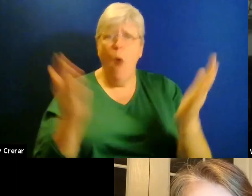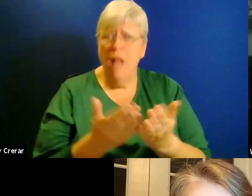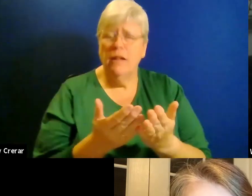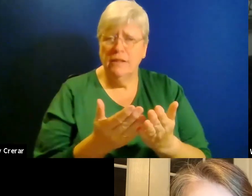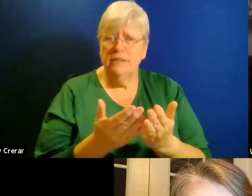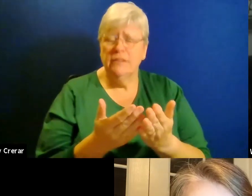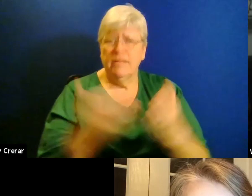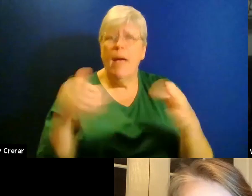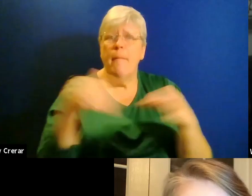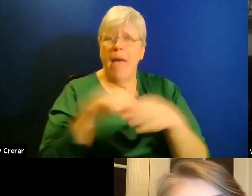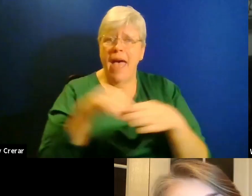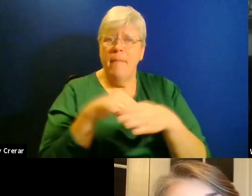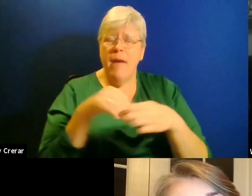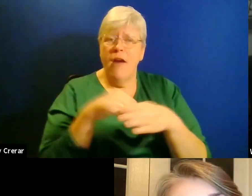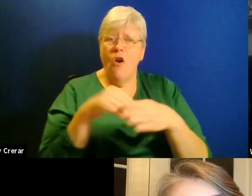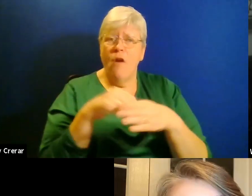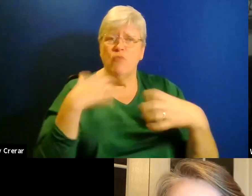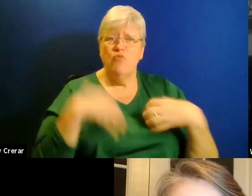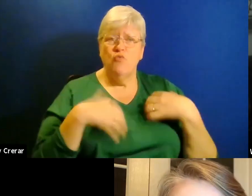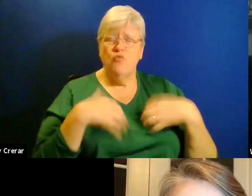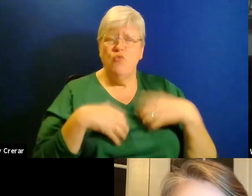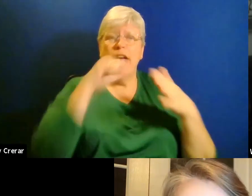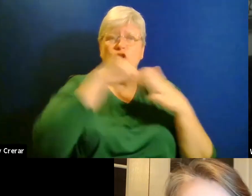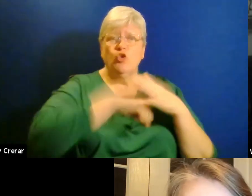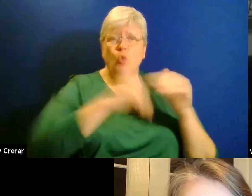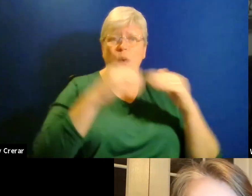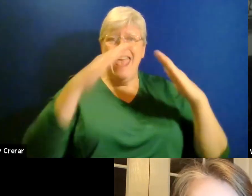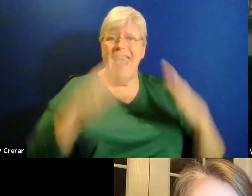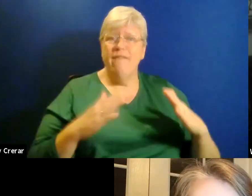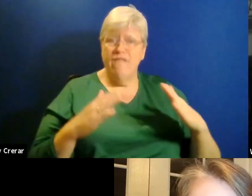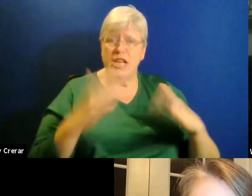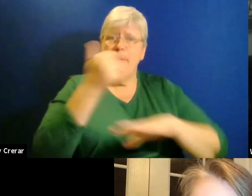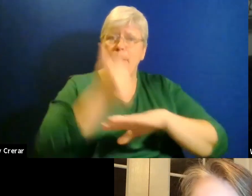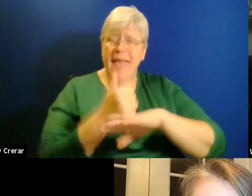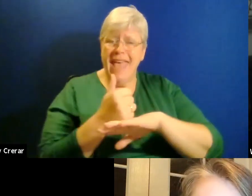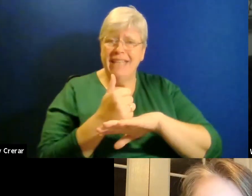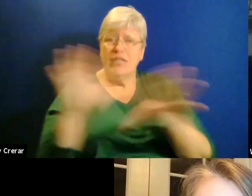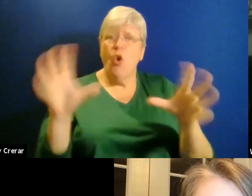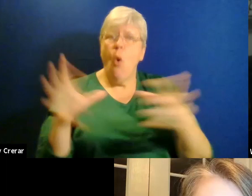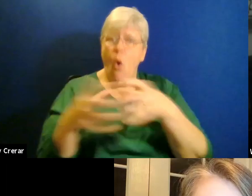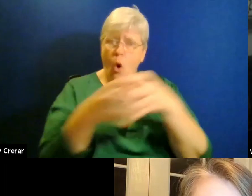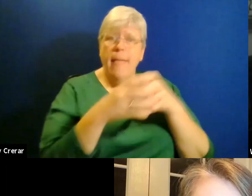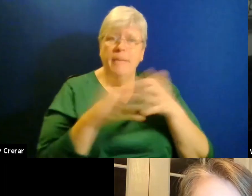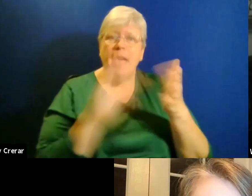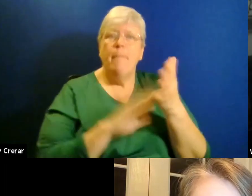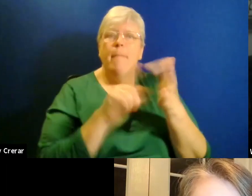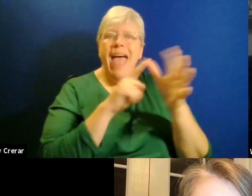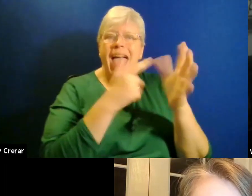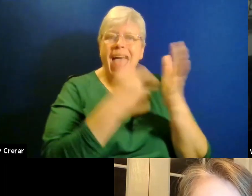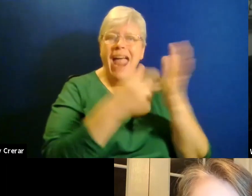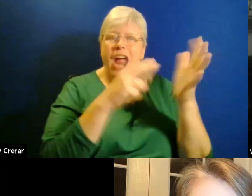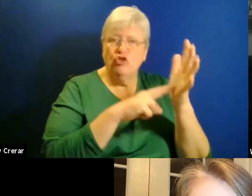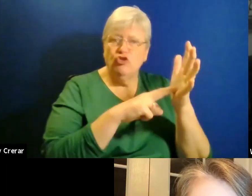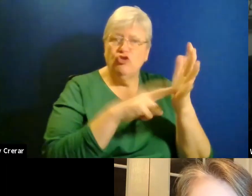is a member of the vibrant Stonehaven-based collective Mearns Writers. Mark